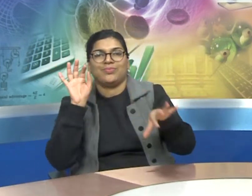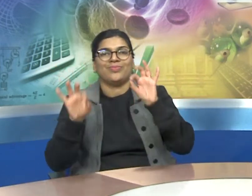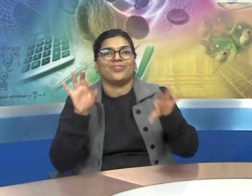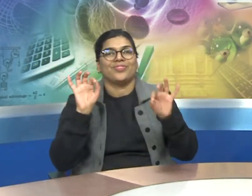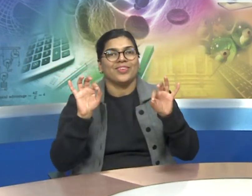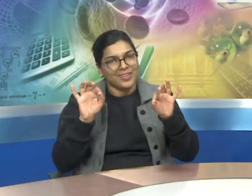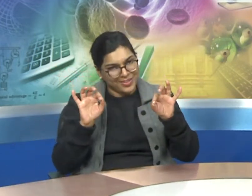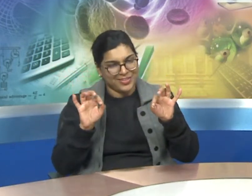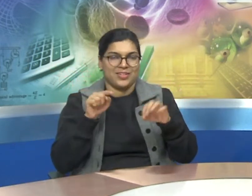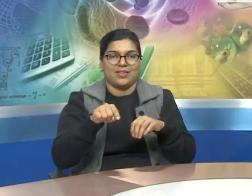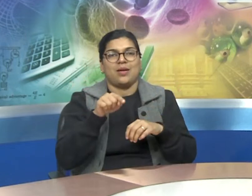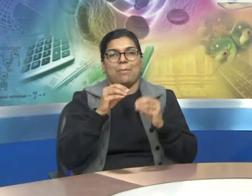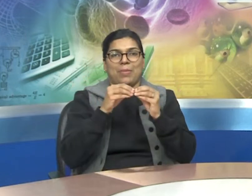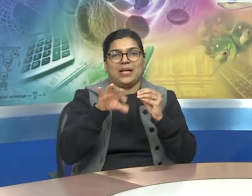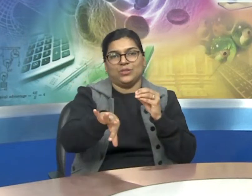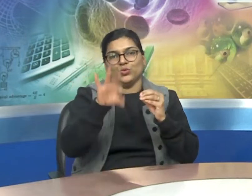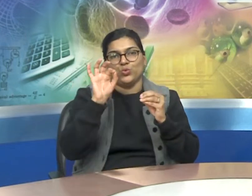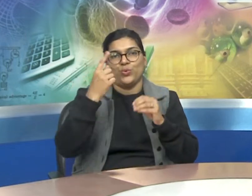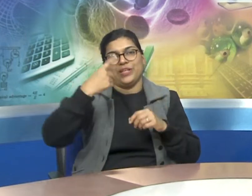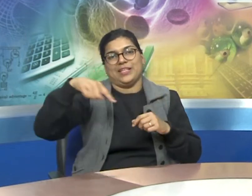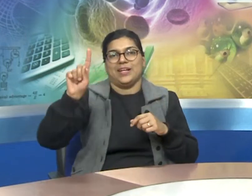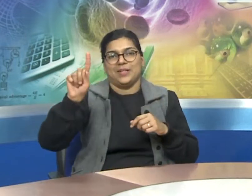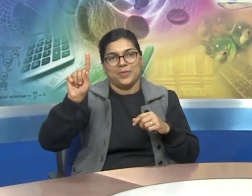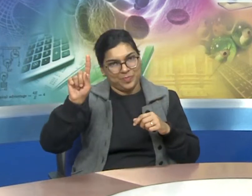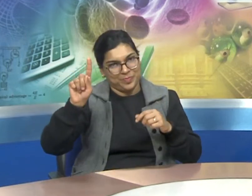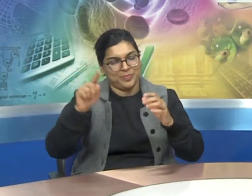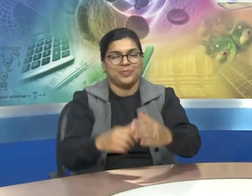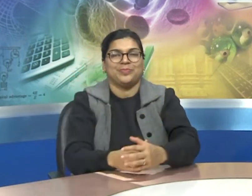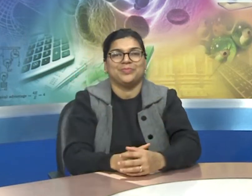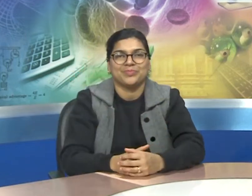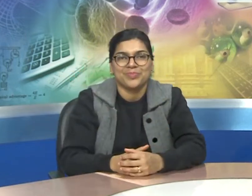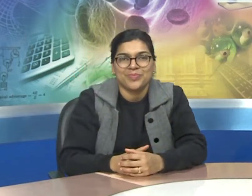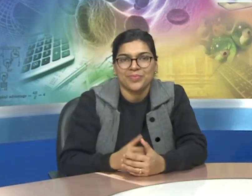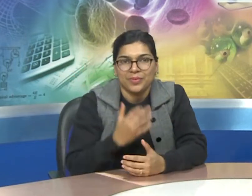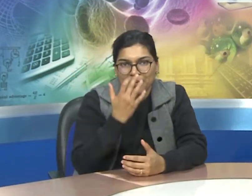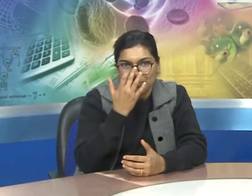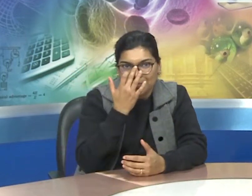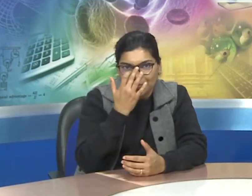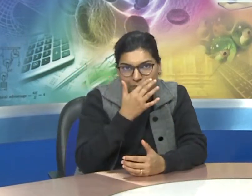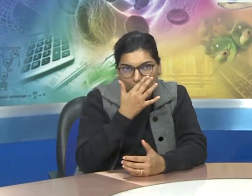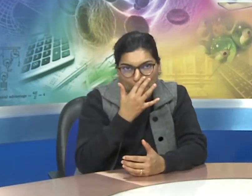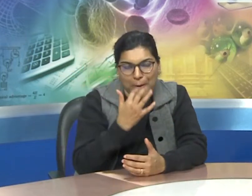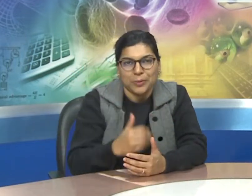And we have to select any one out of all those provided 9 boxes.